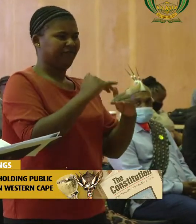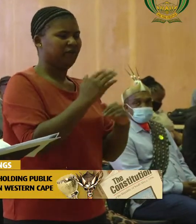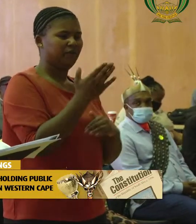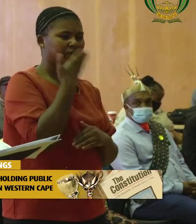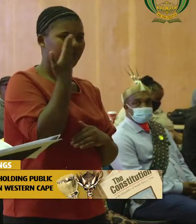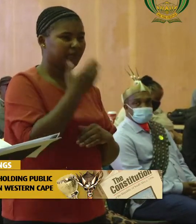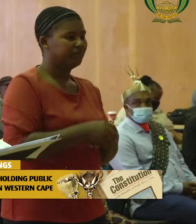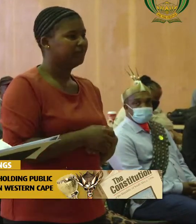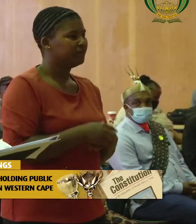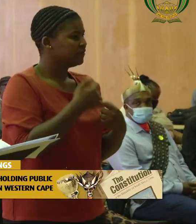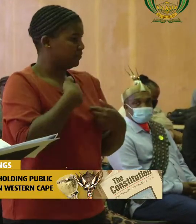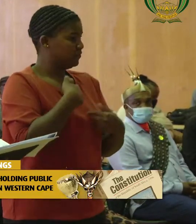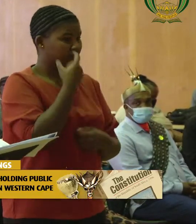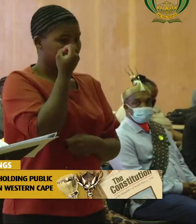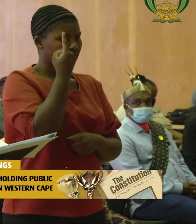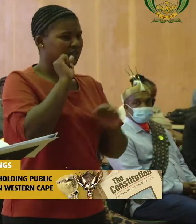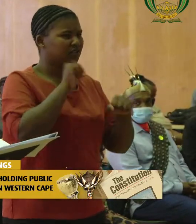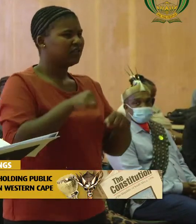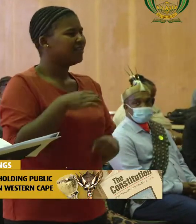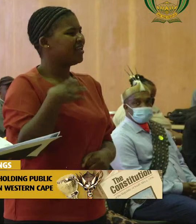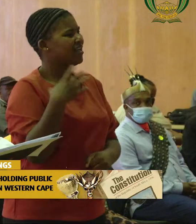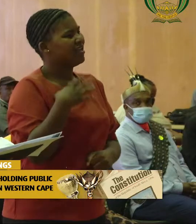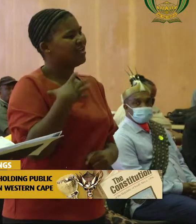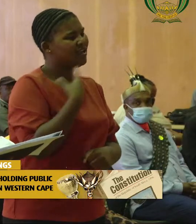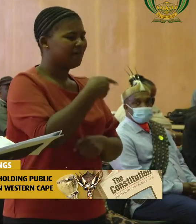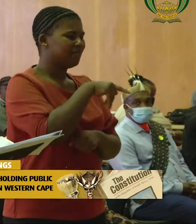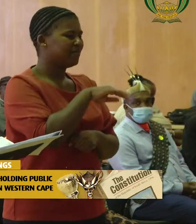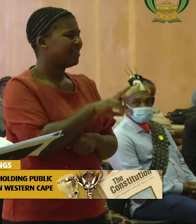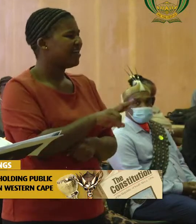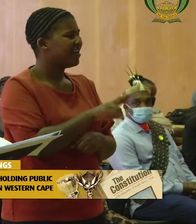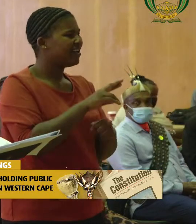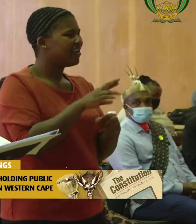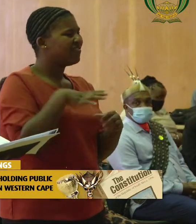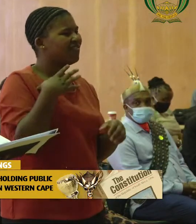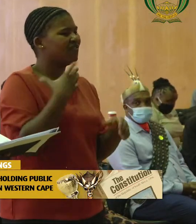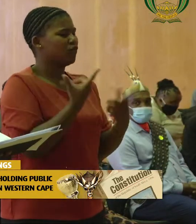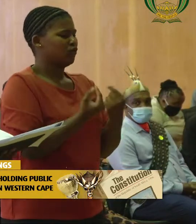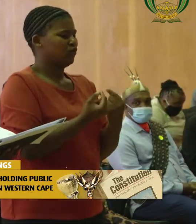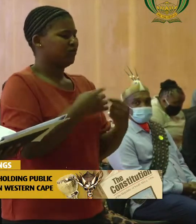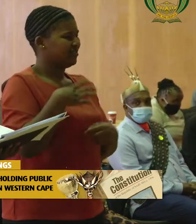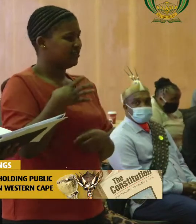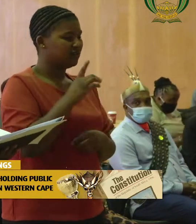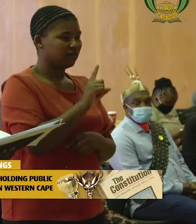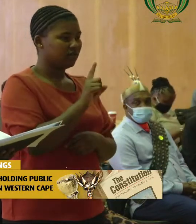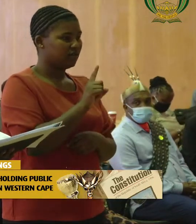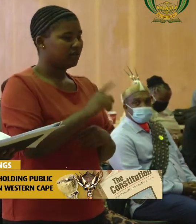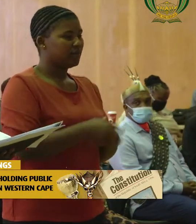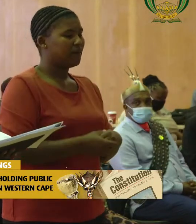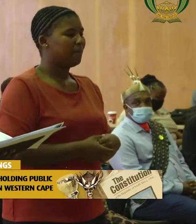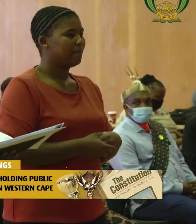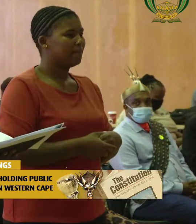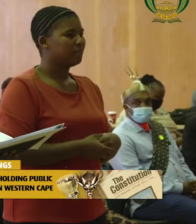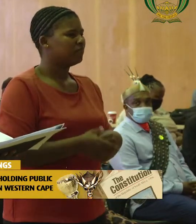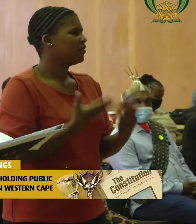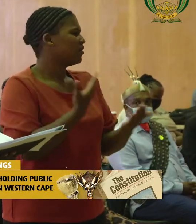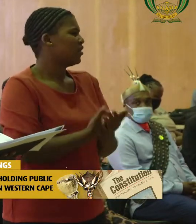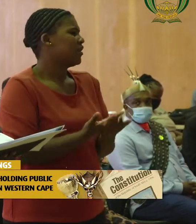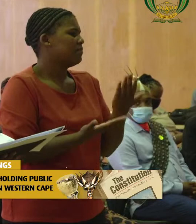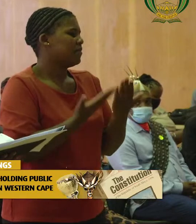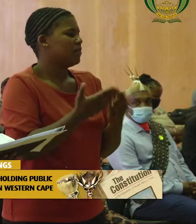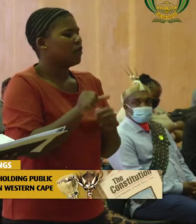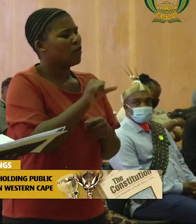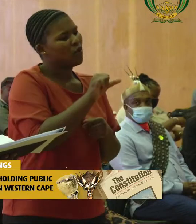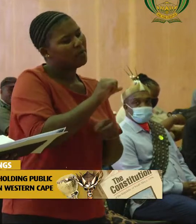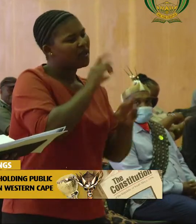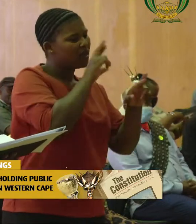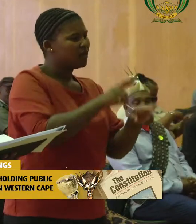I understand that this is not just a PR exercise, so that you can go back and